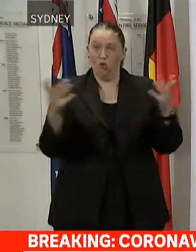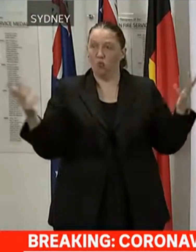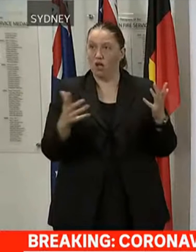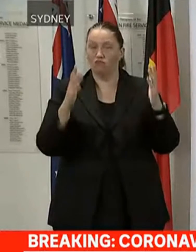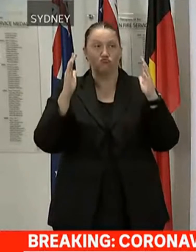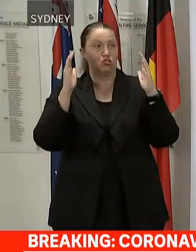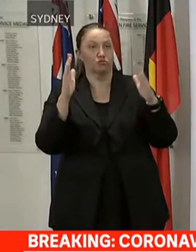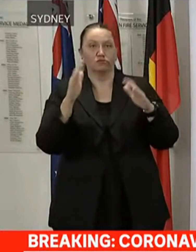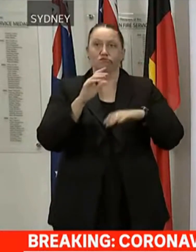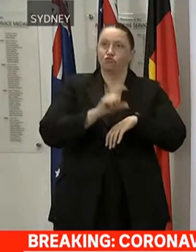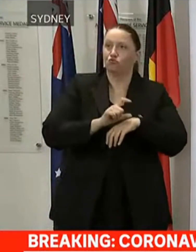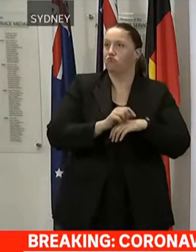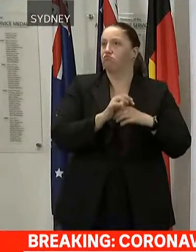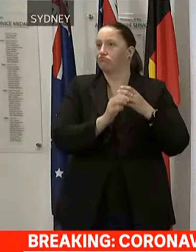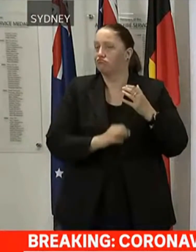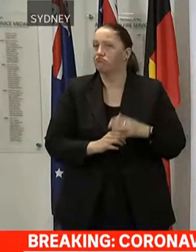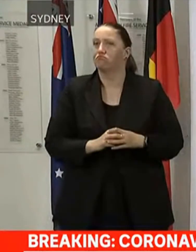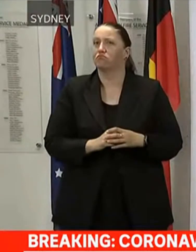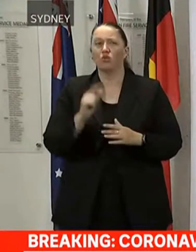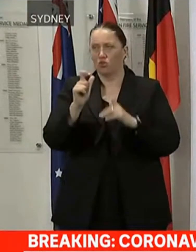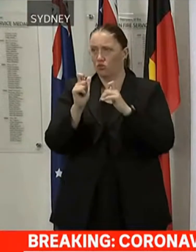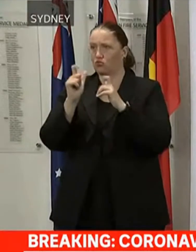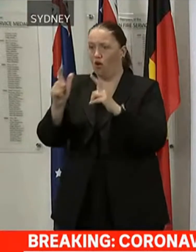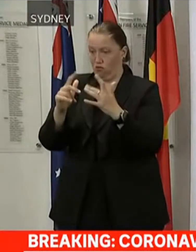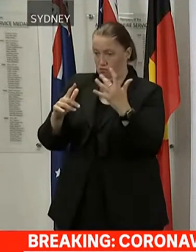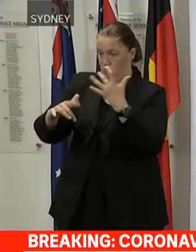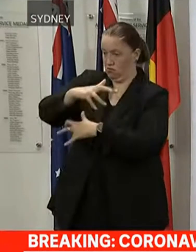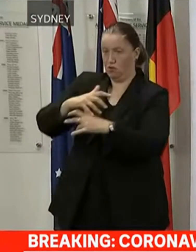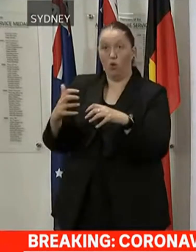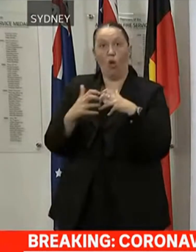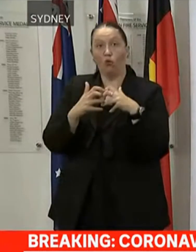worship, whether we're attending somewhere where social distancing may be